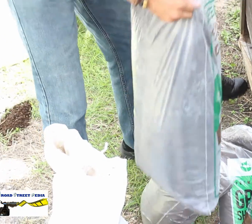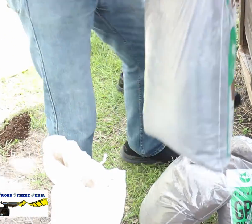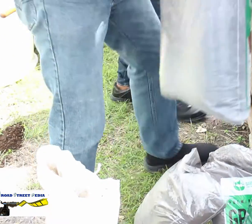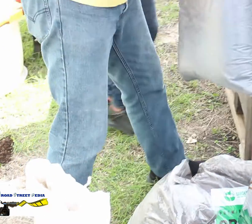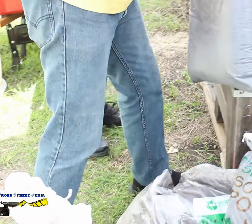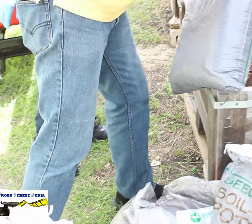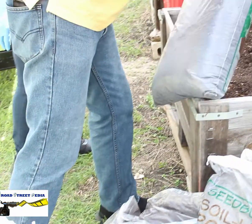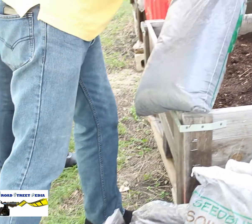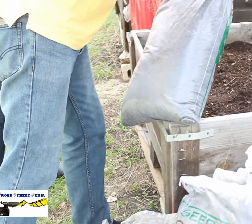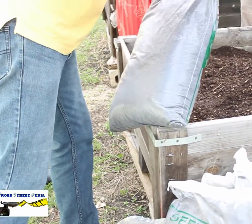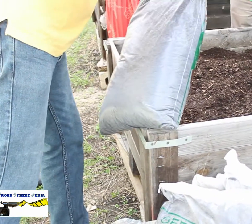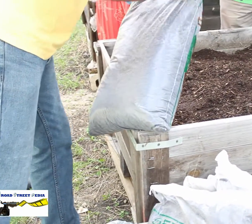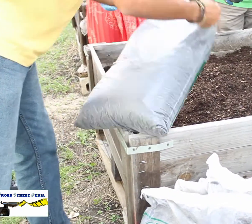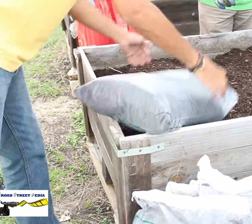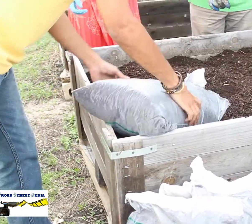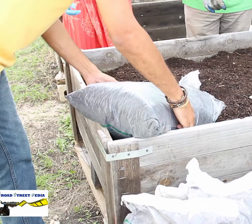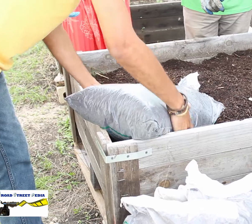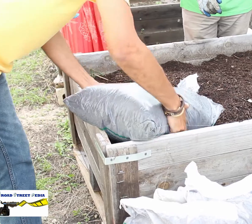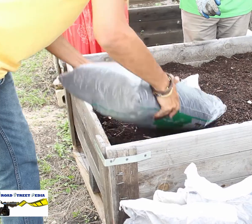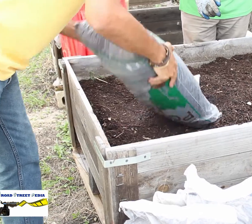Full bag, right? Full bag?